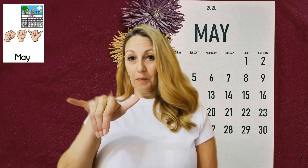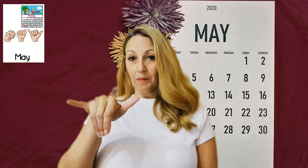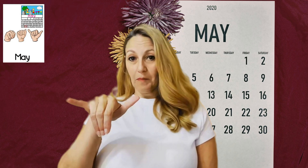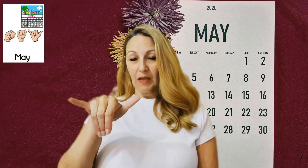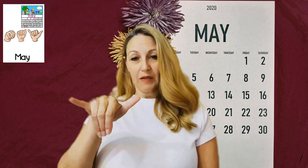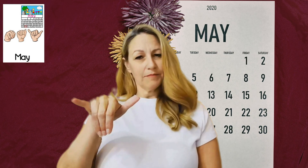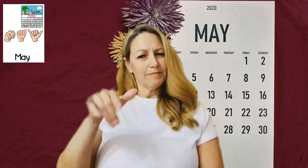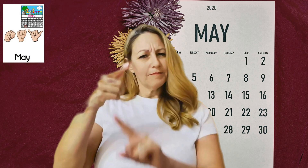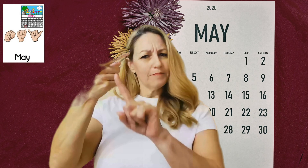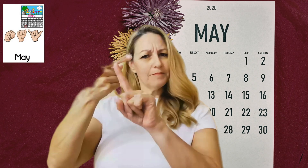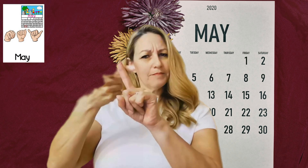May.